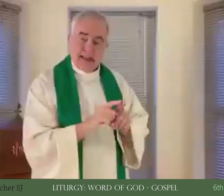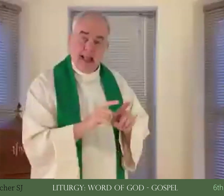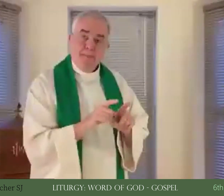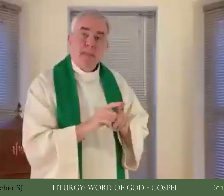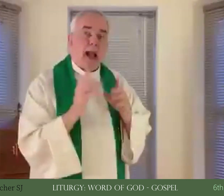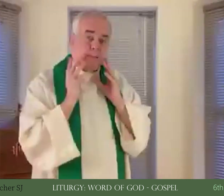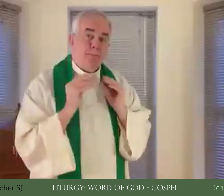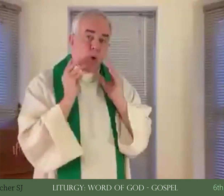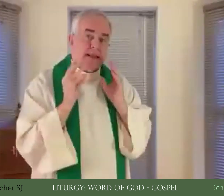Same as Moses